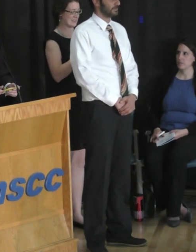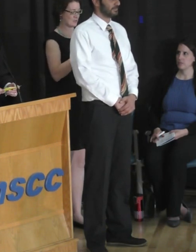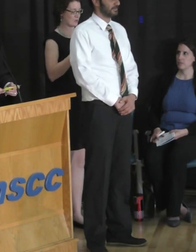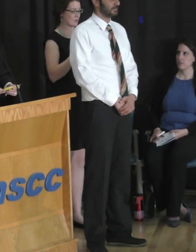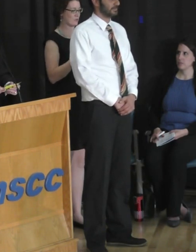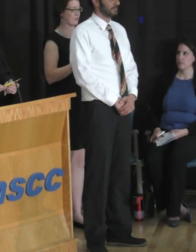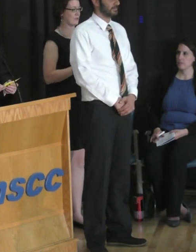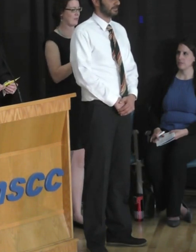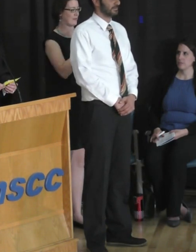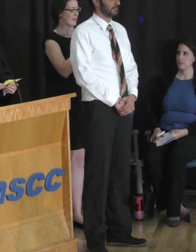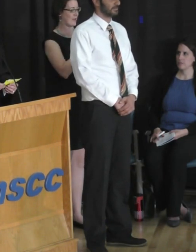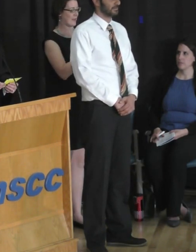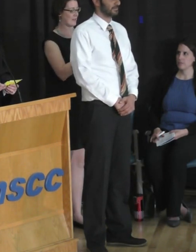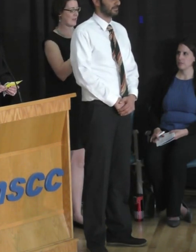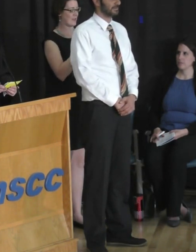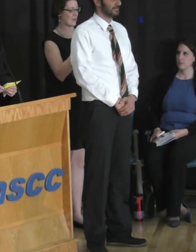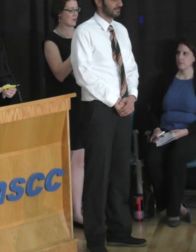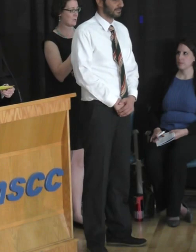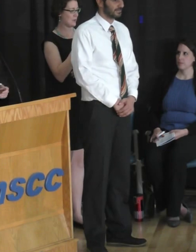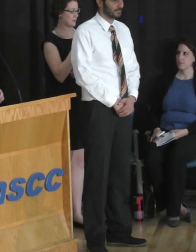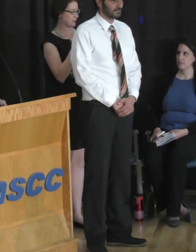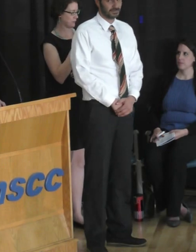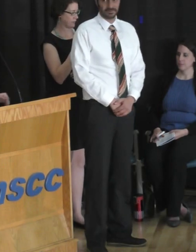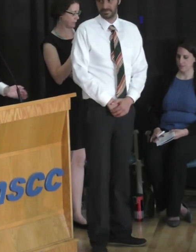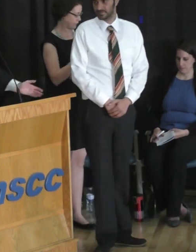industrial. Ali Armani.